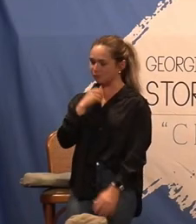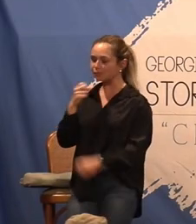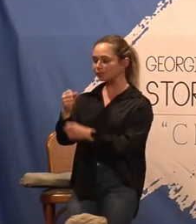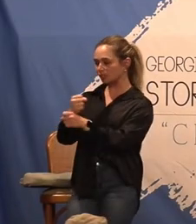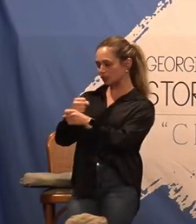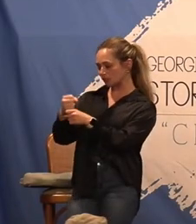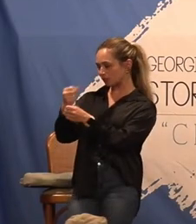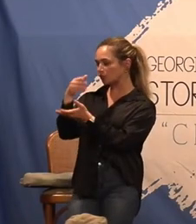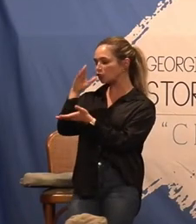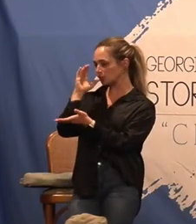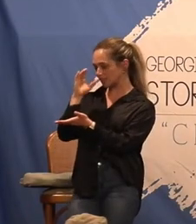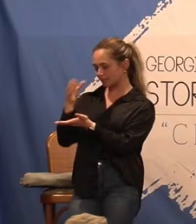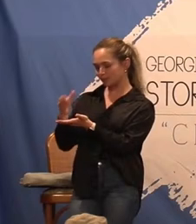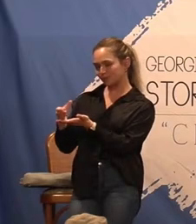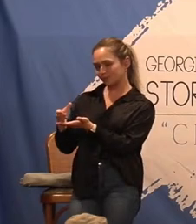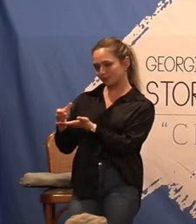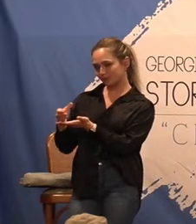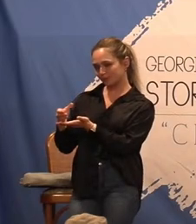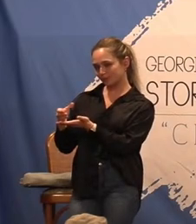coffee drink.